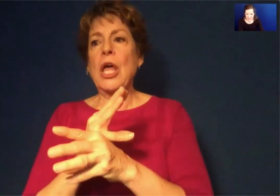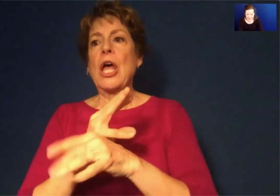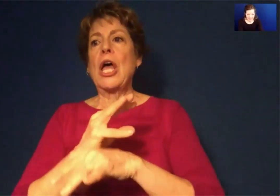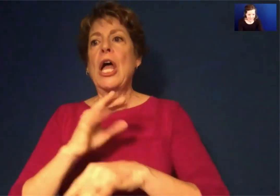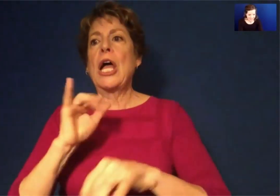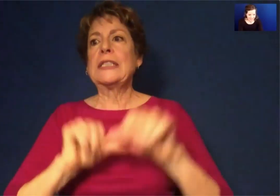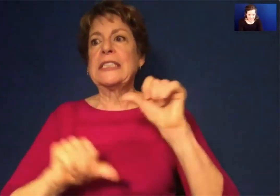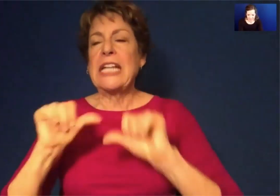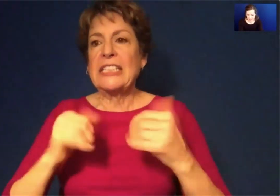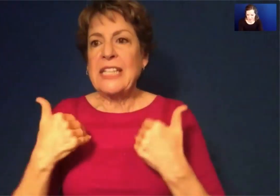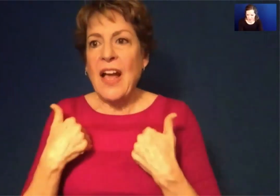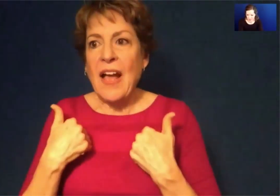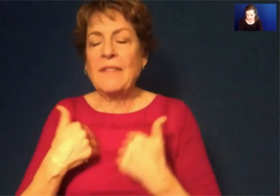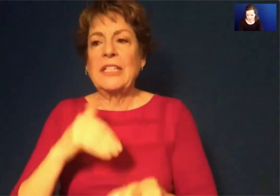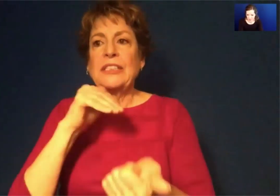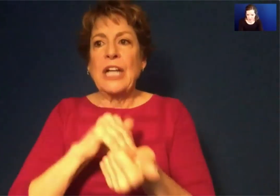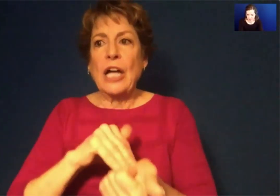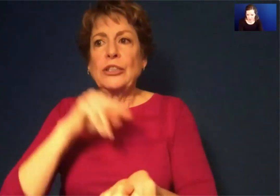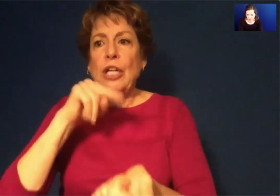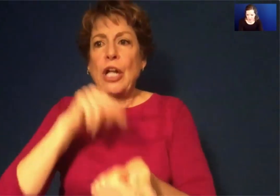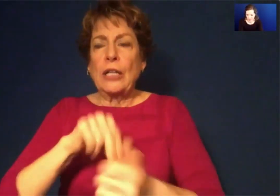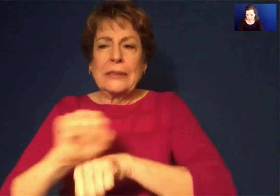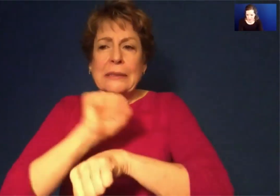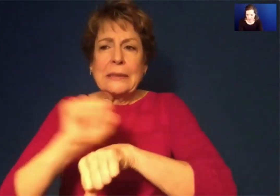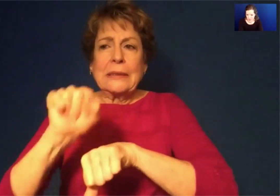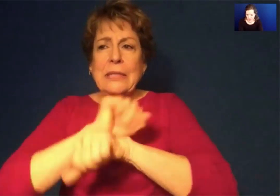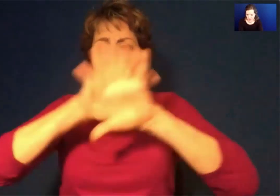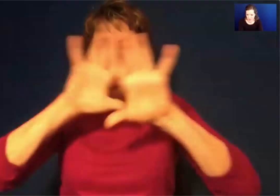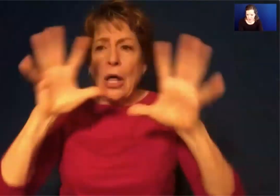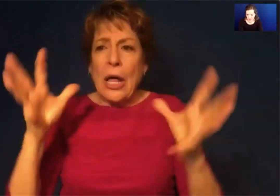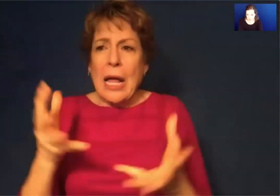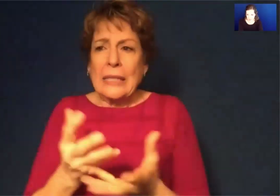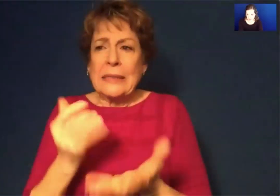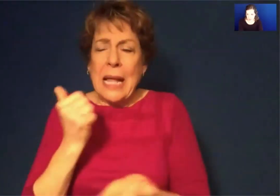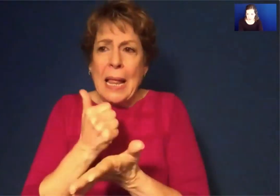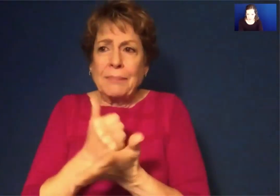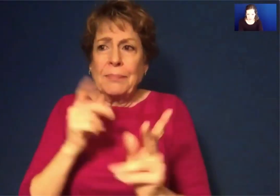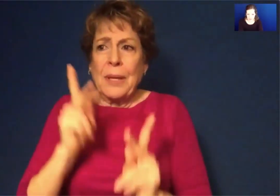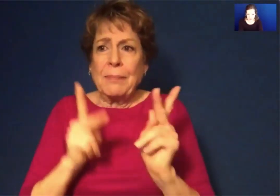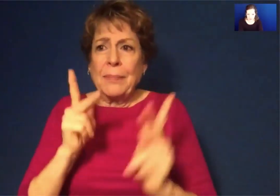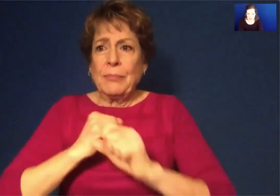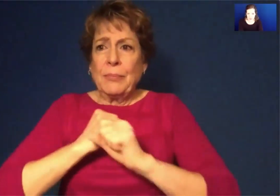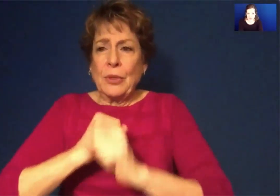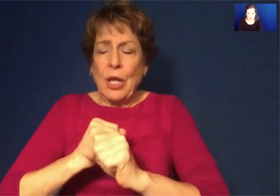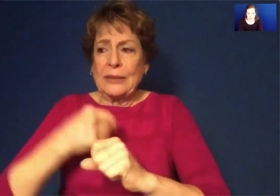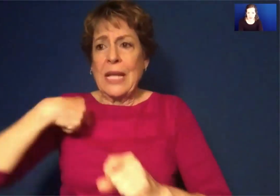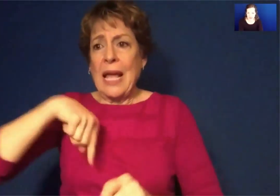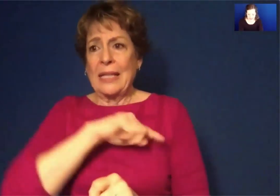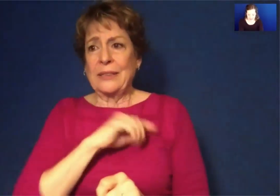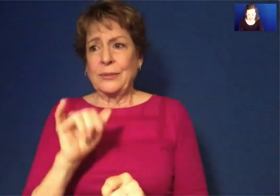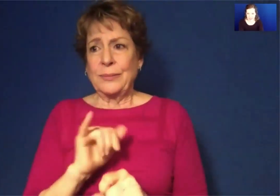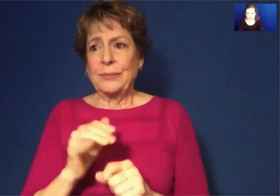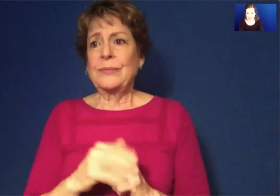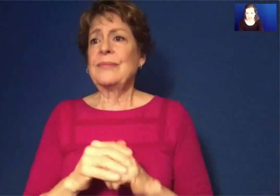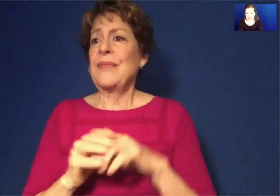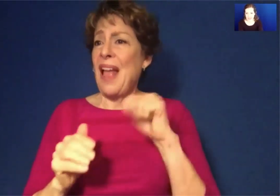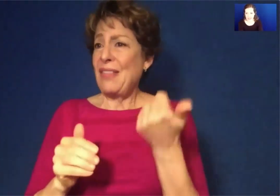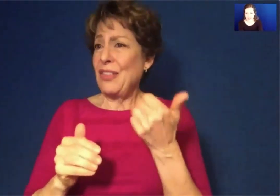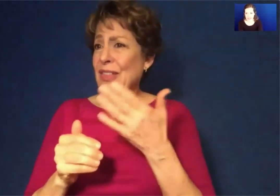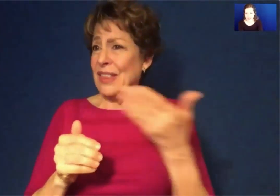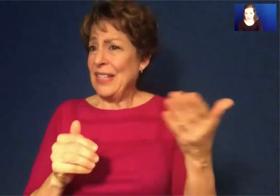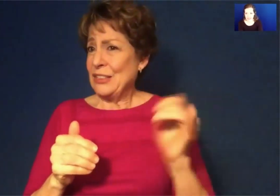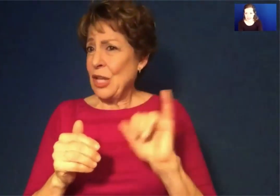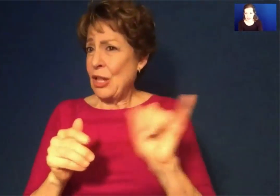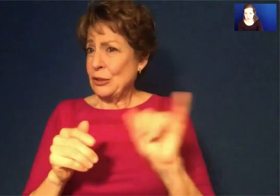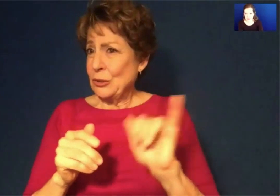and doctors and nurses around the world who are working really hard to help people and protect us as well. And there are also things that all